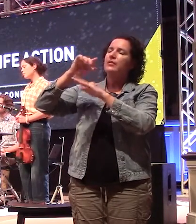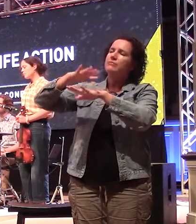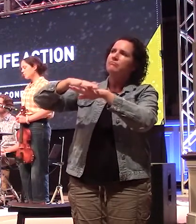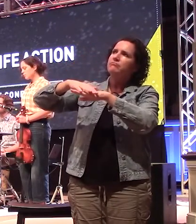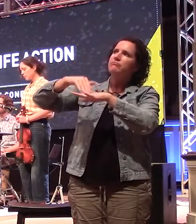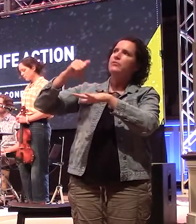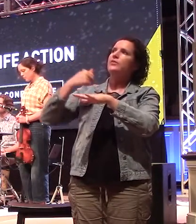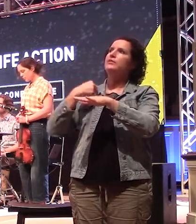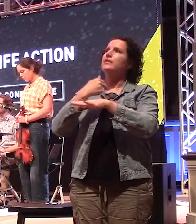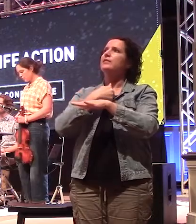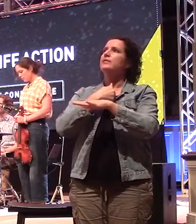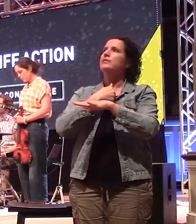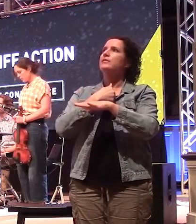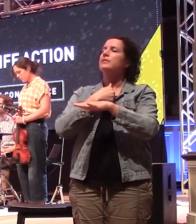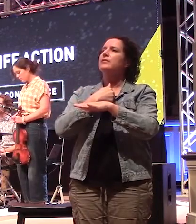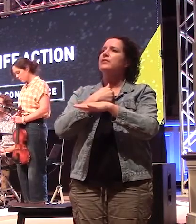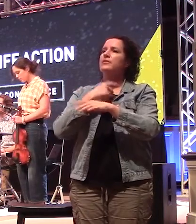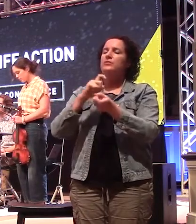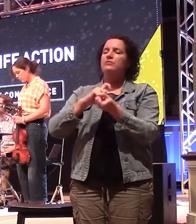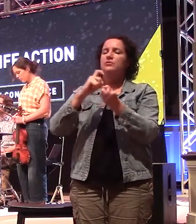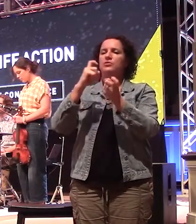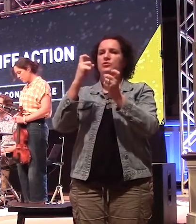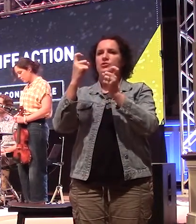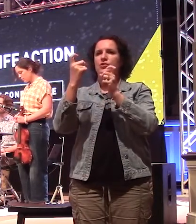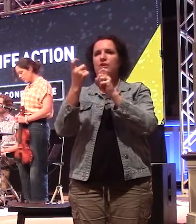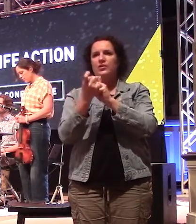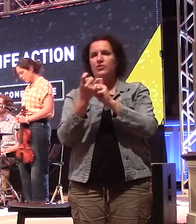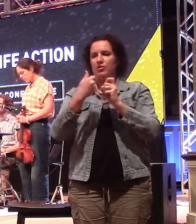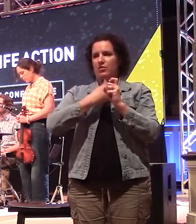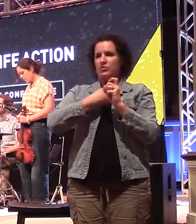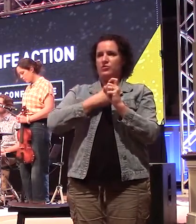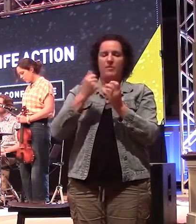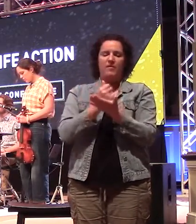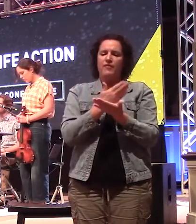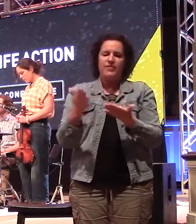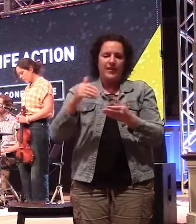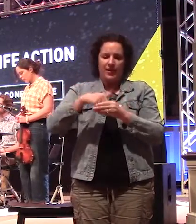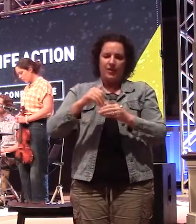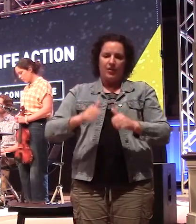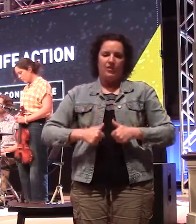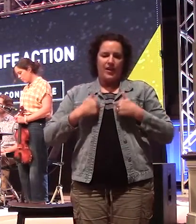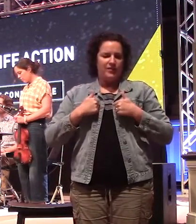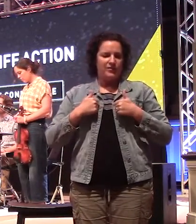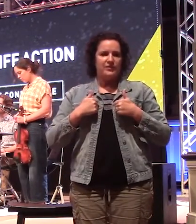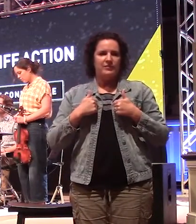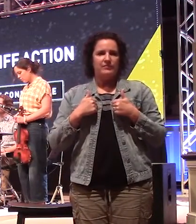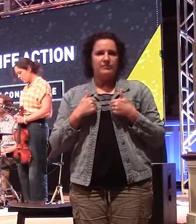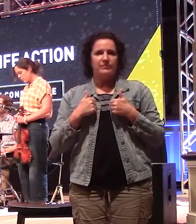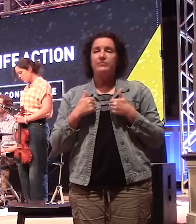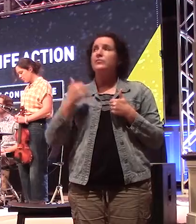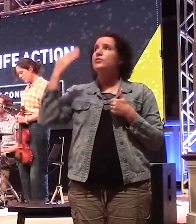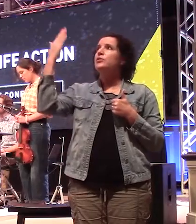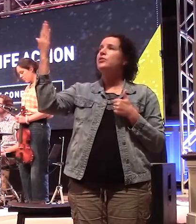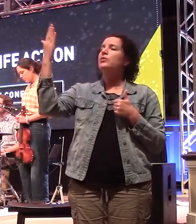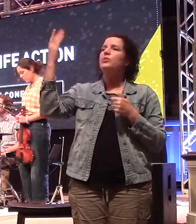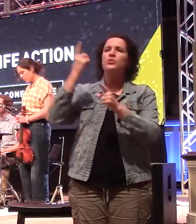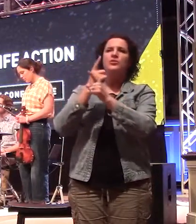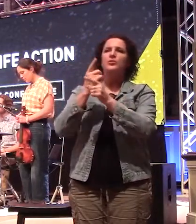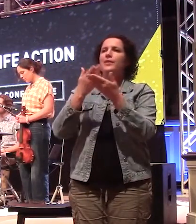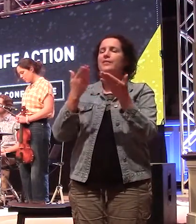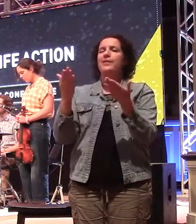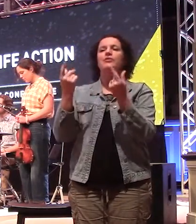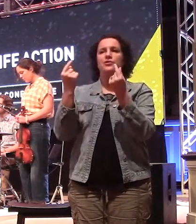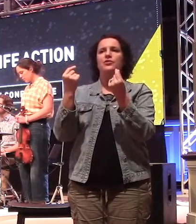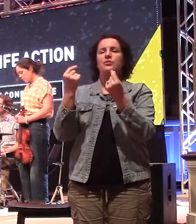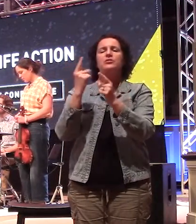calls us to transfer ownership of everything that's in our hands to you, which is the right thing